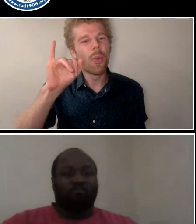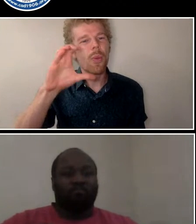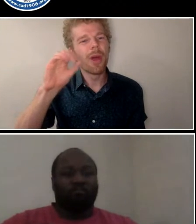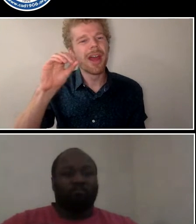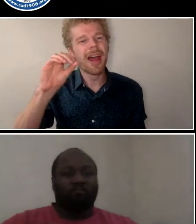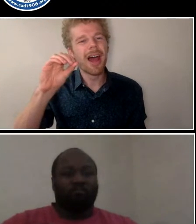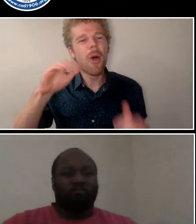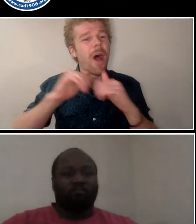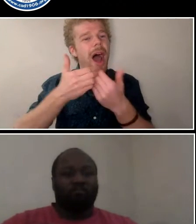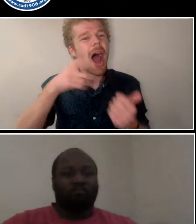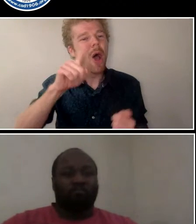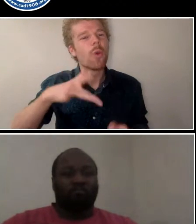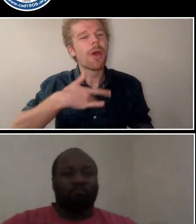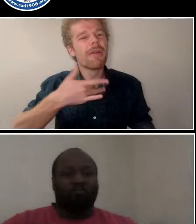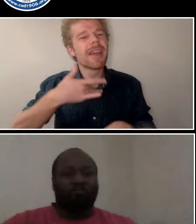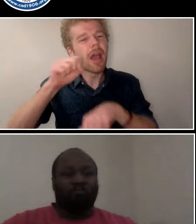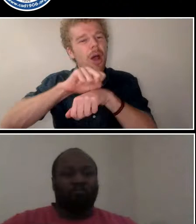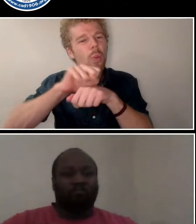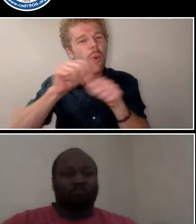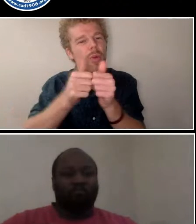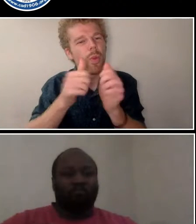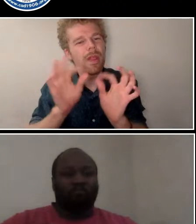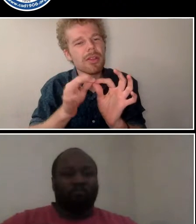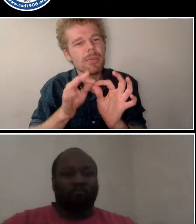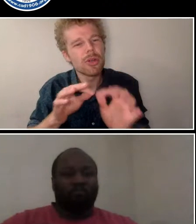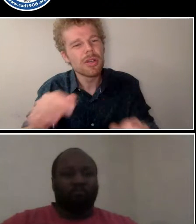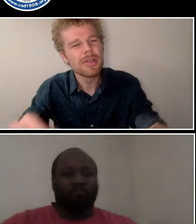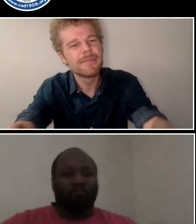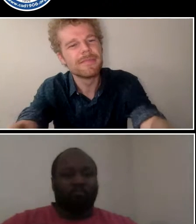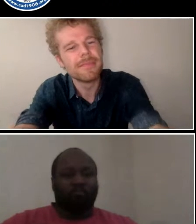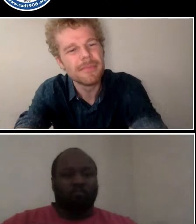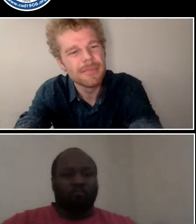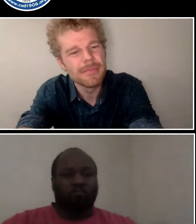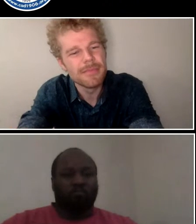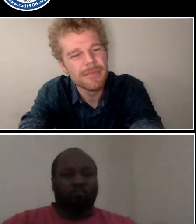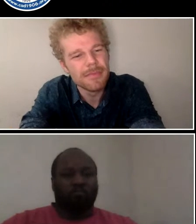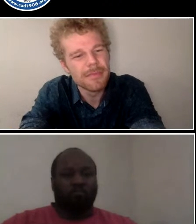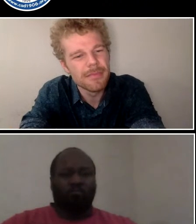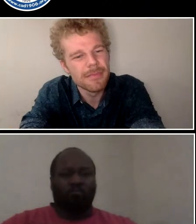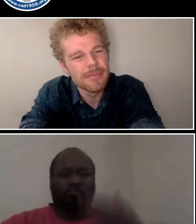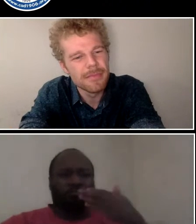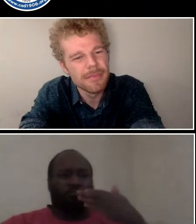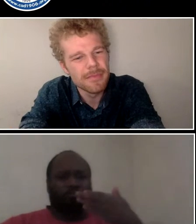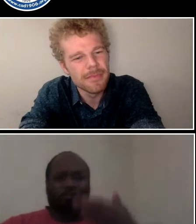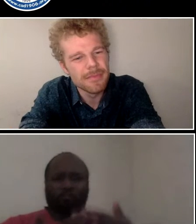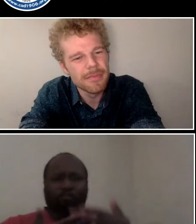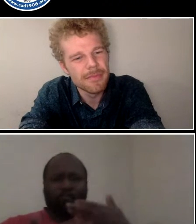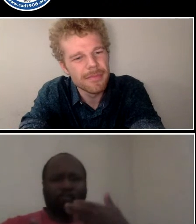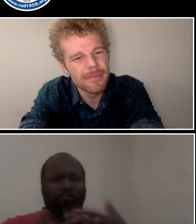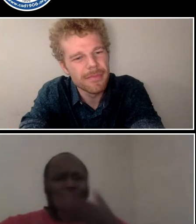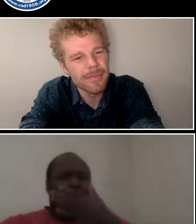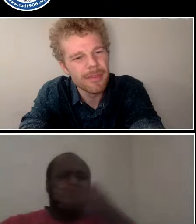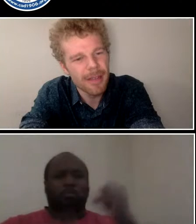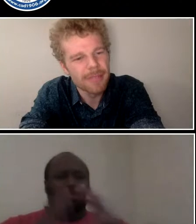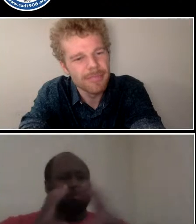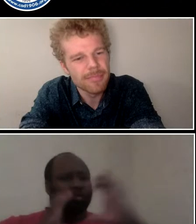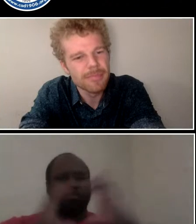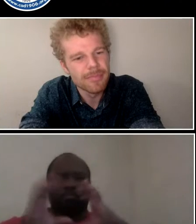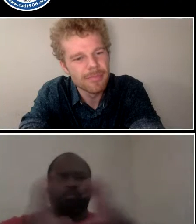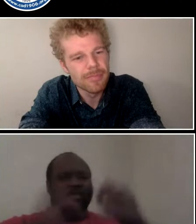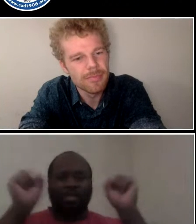out into the neighborhoods and walk around, but safety was the most important thing there. Rico, how did you feel working with